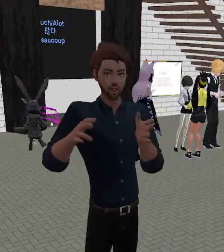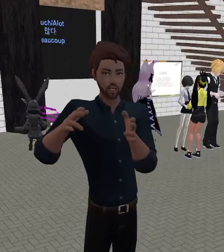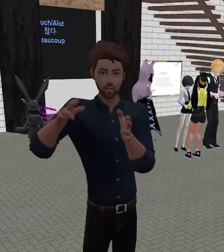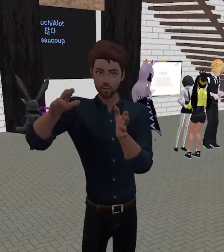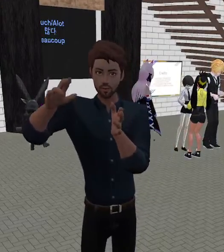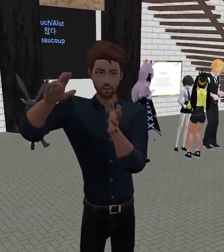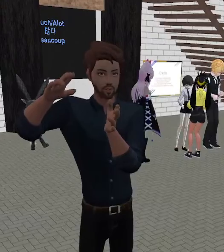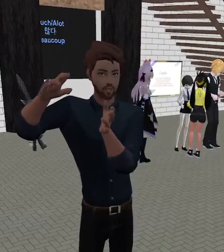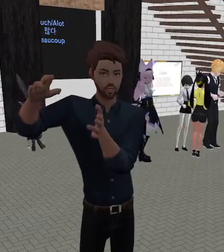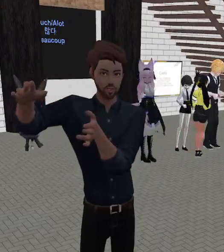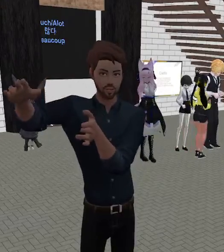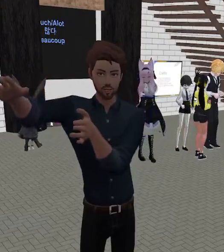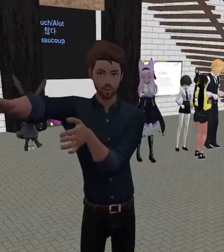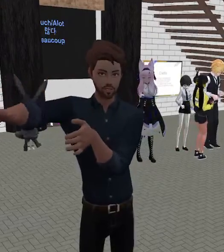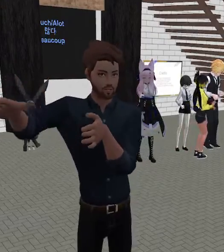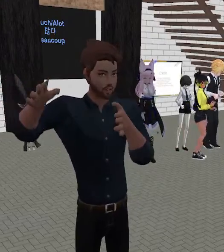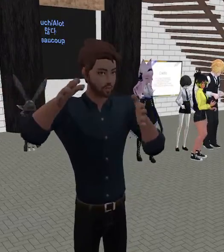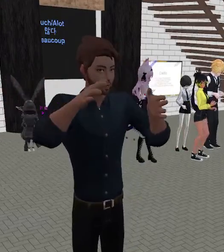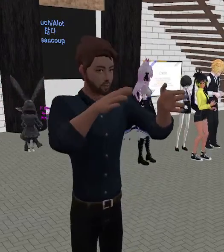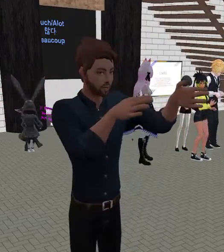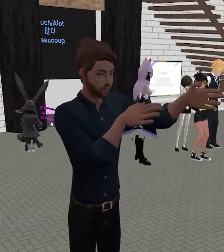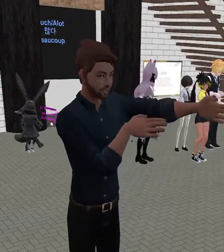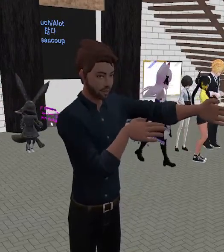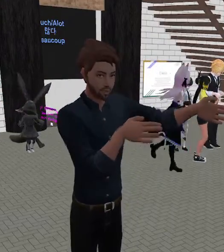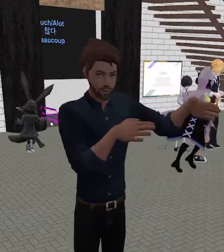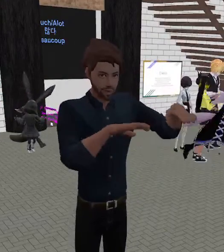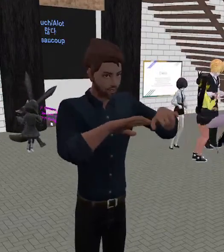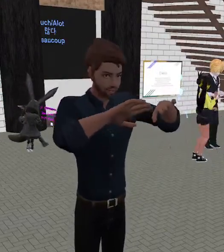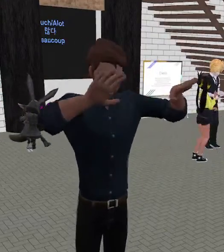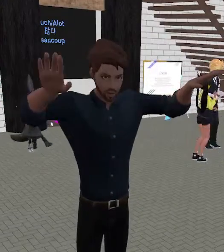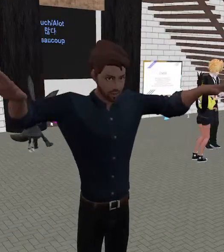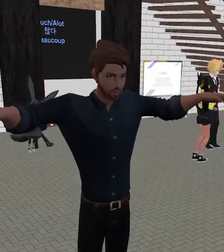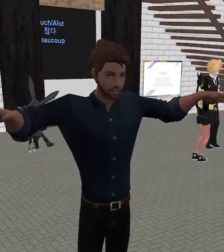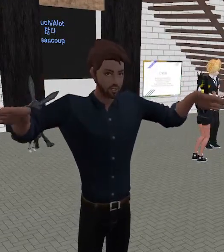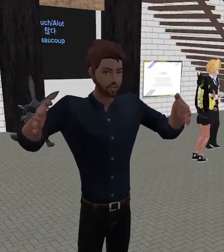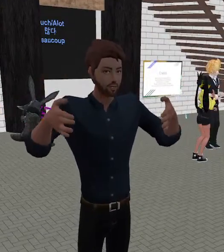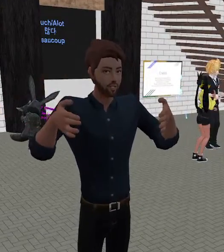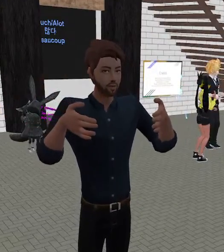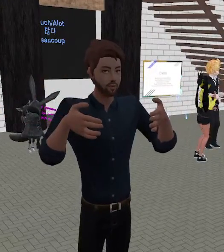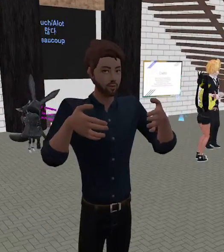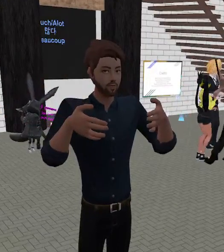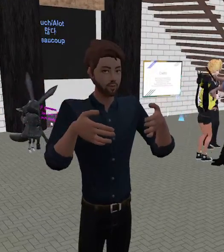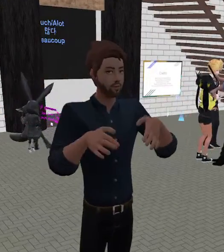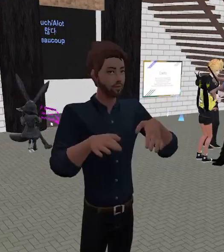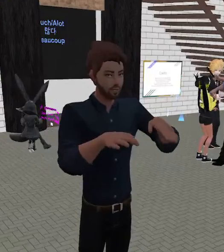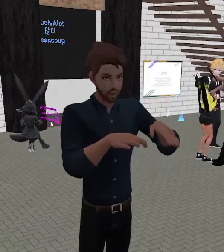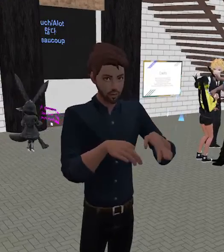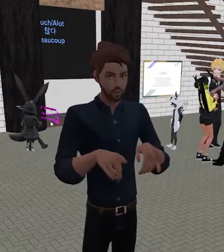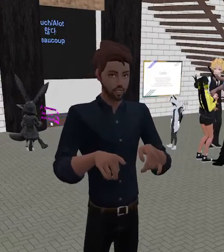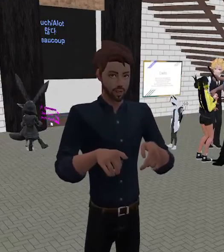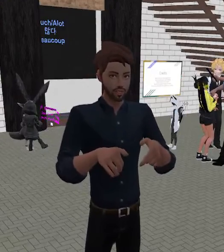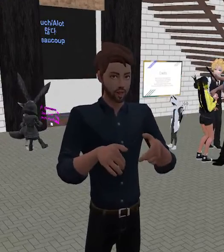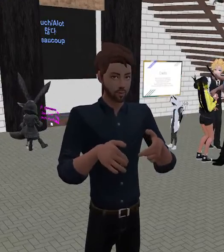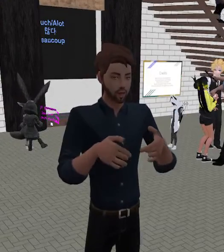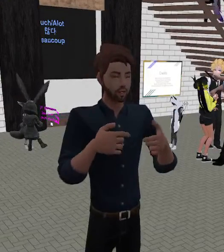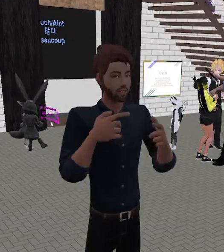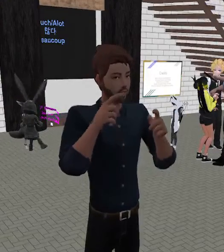like differences between spoken languages here and there, it's, huge differences, but sign language has commonalities,